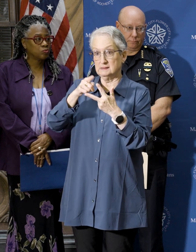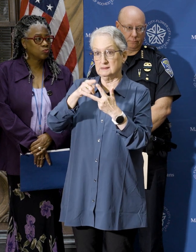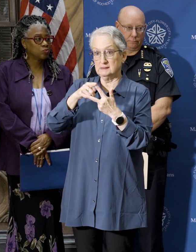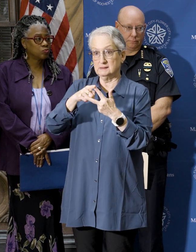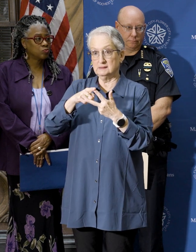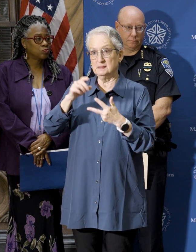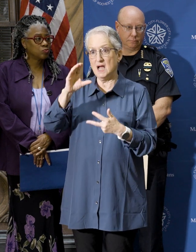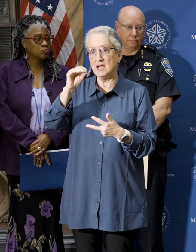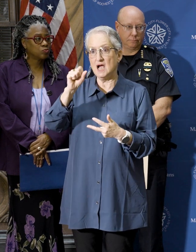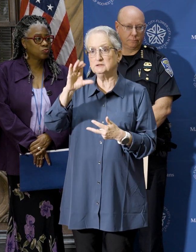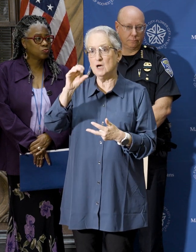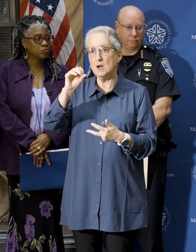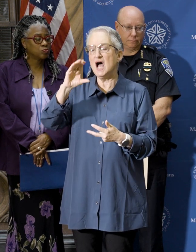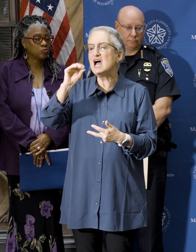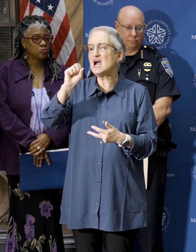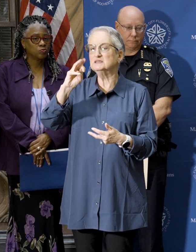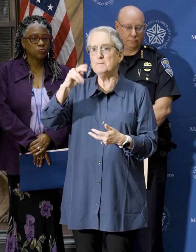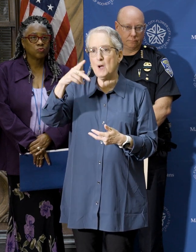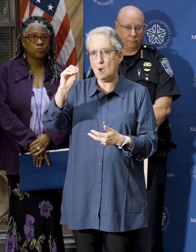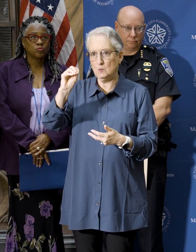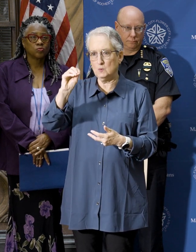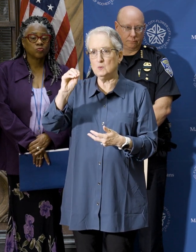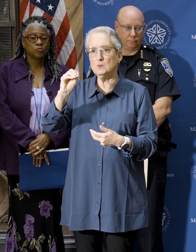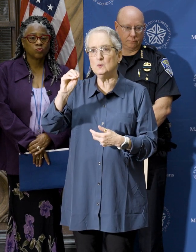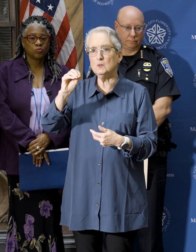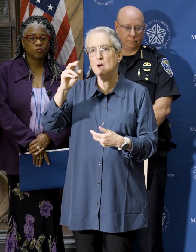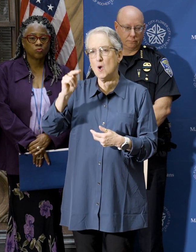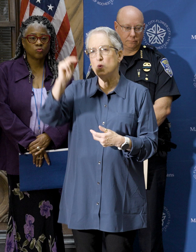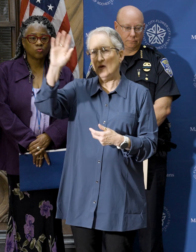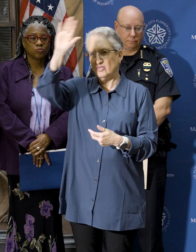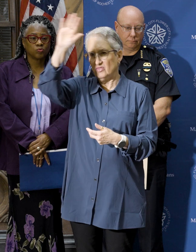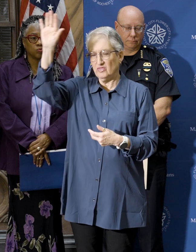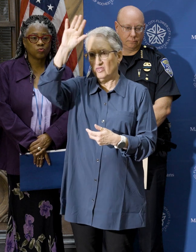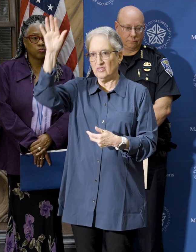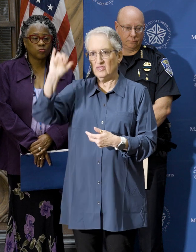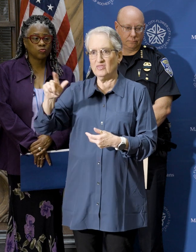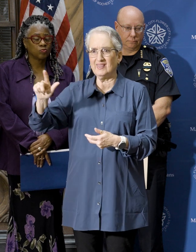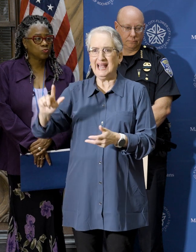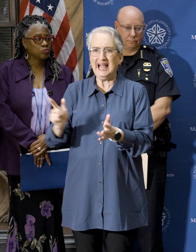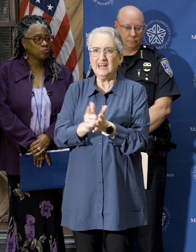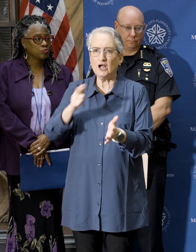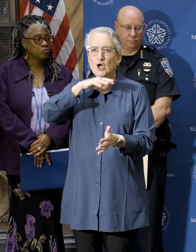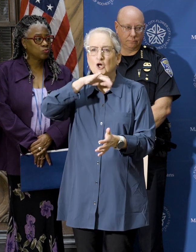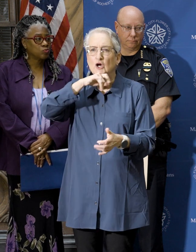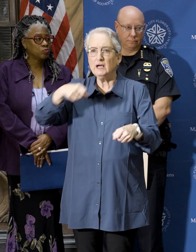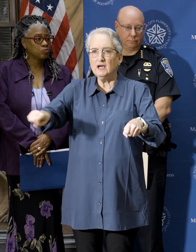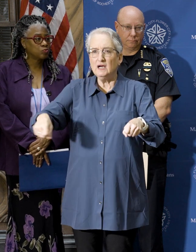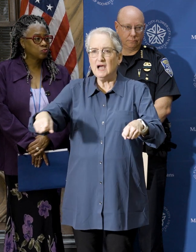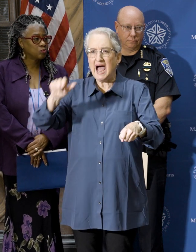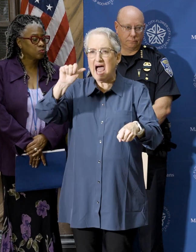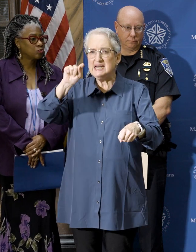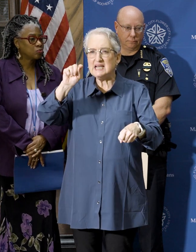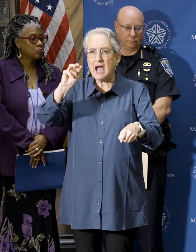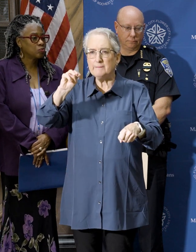Campo, dozens, if not hundreds, of illegal dirt bikes and ATVs gathered and were a menace to the neighborhood. When